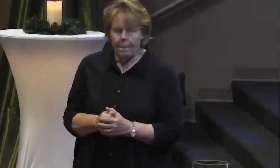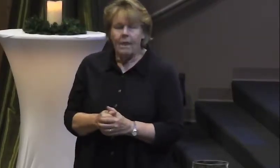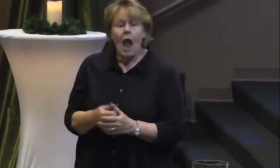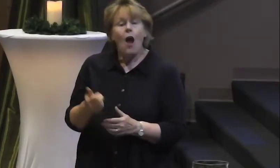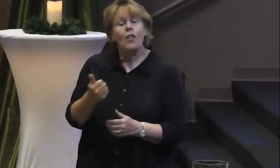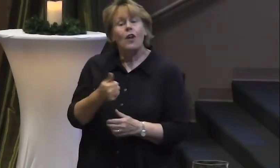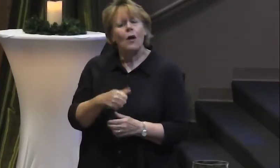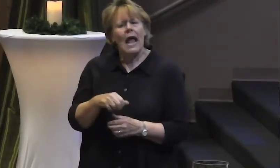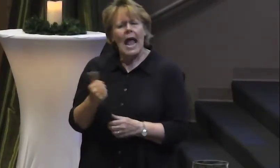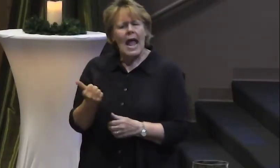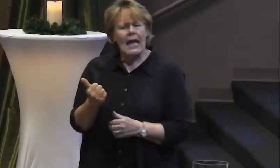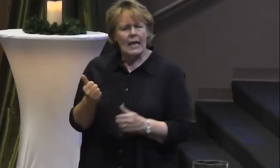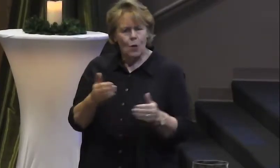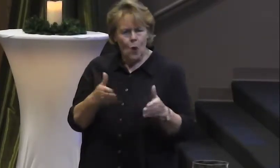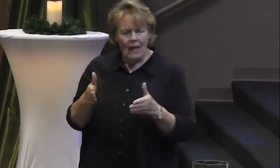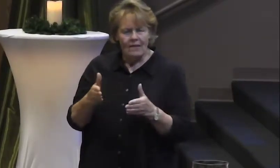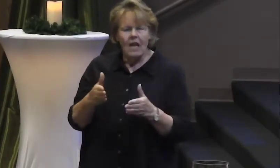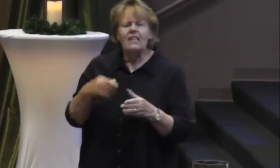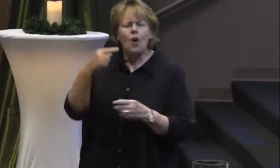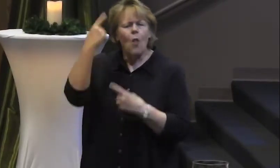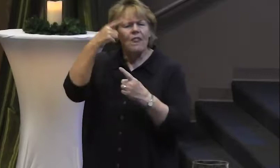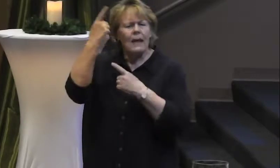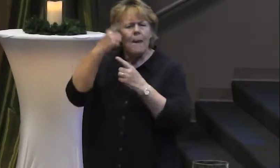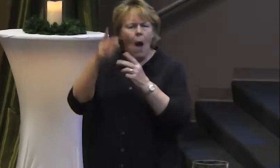of places, are there any ways where any of us feel